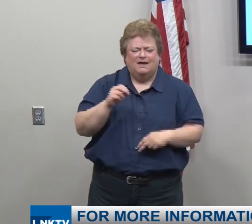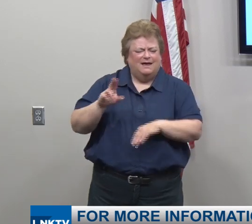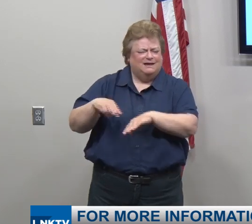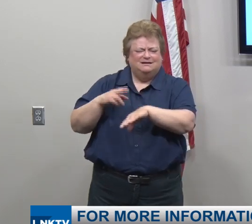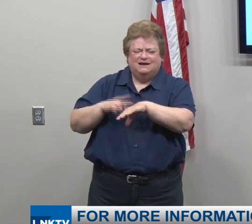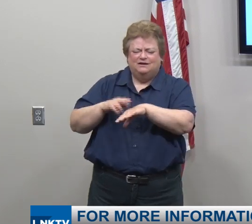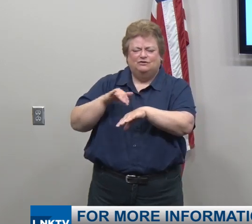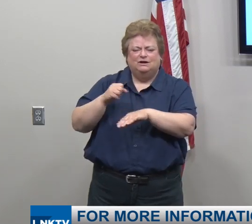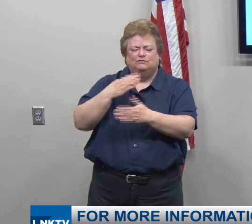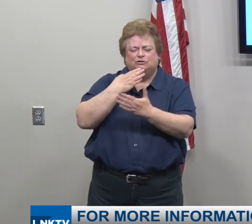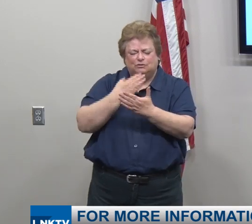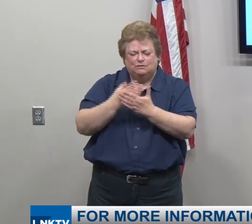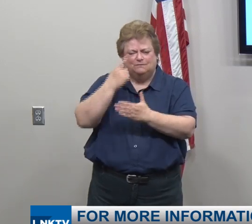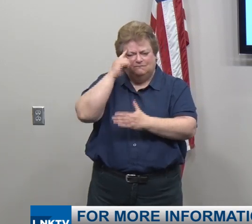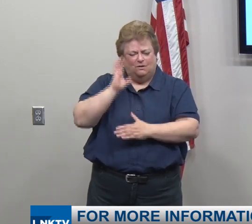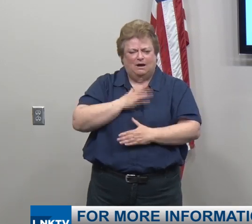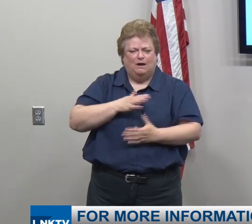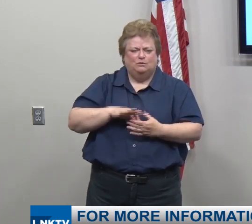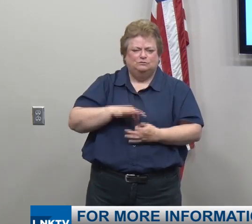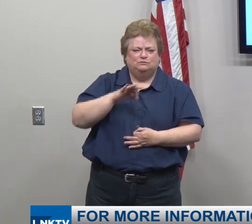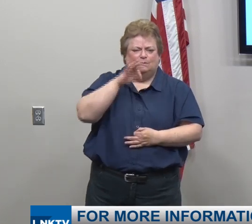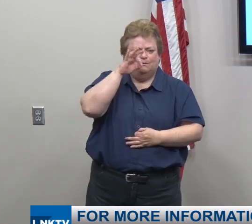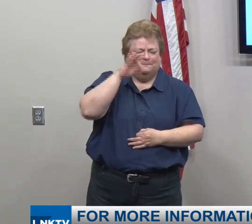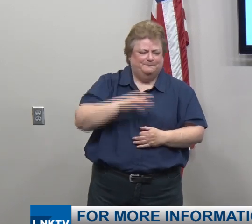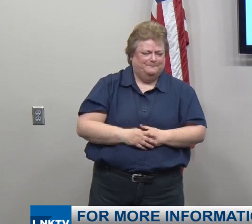good for our soul.